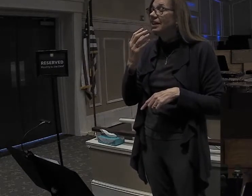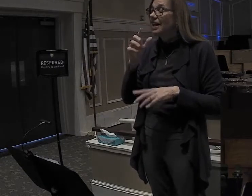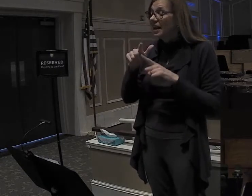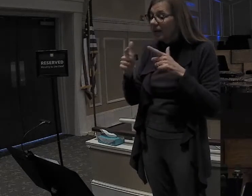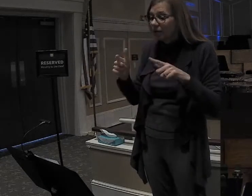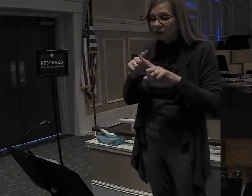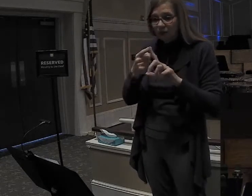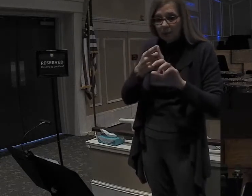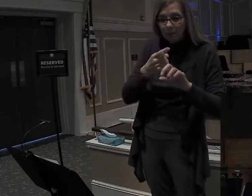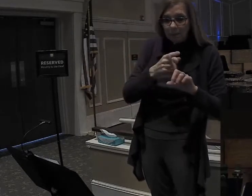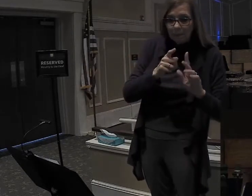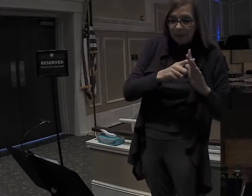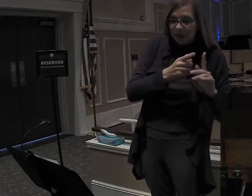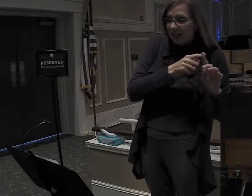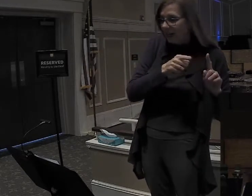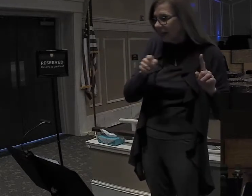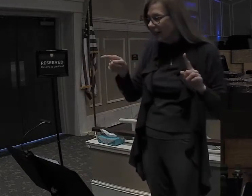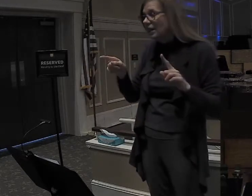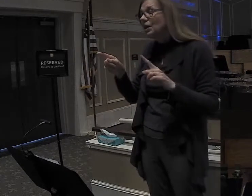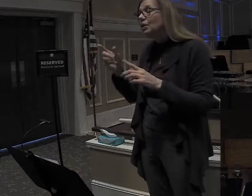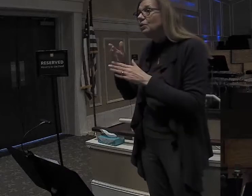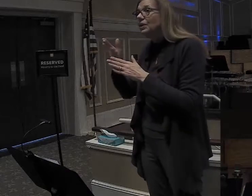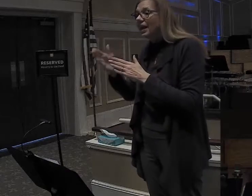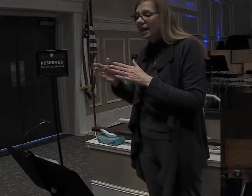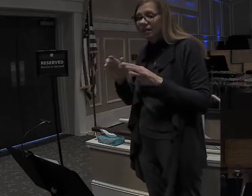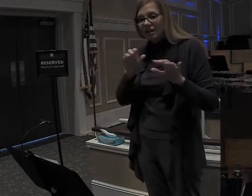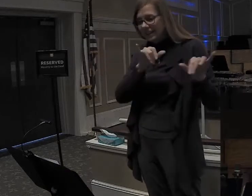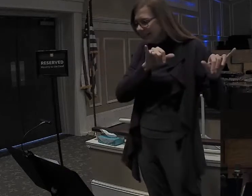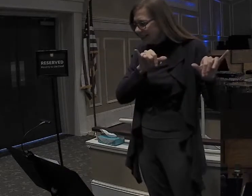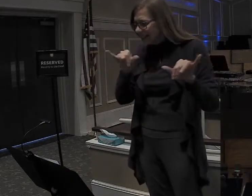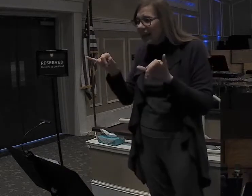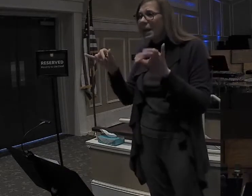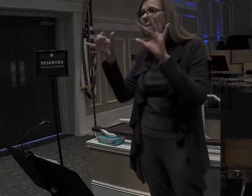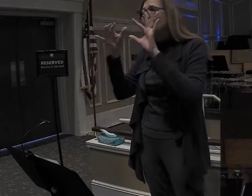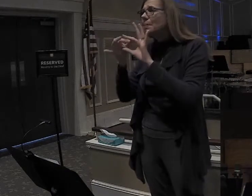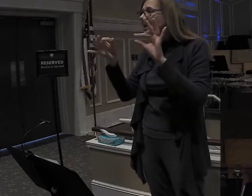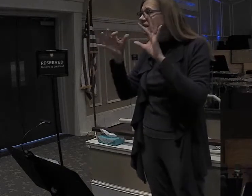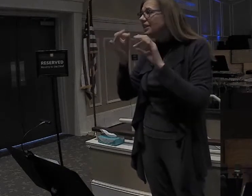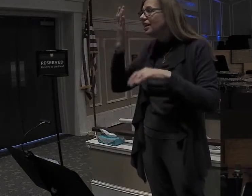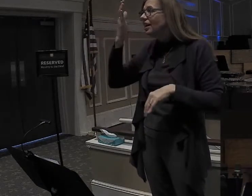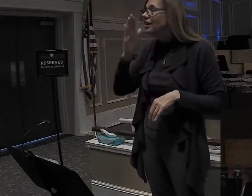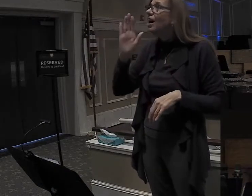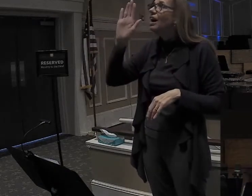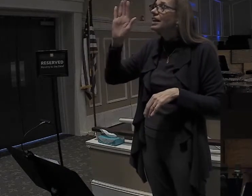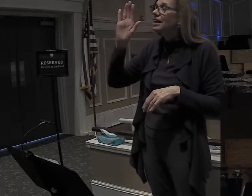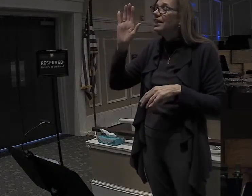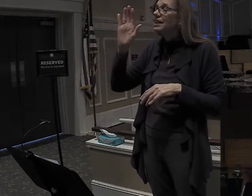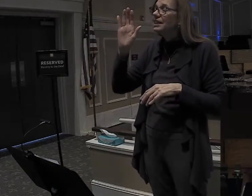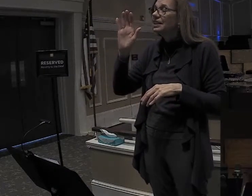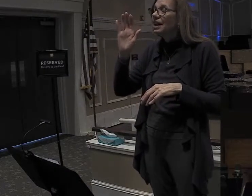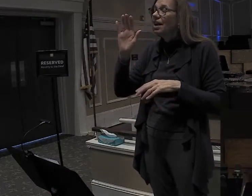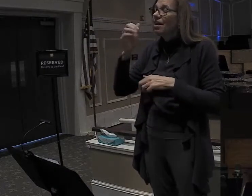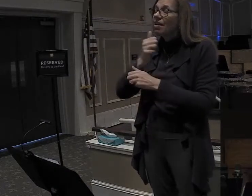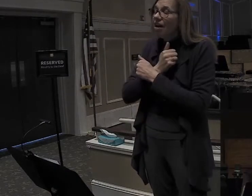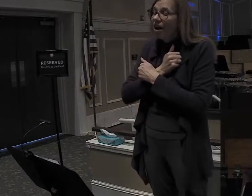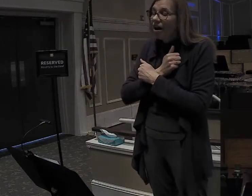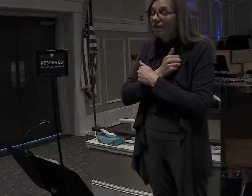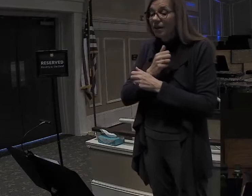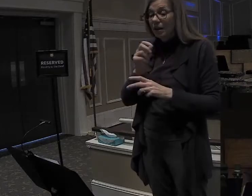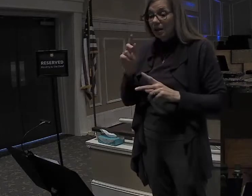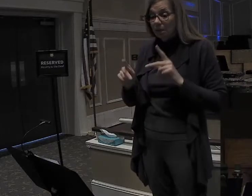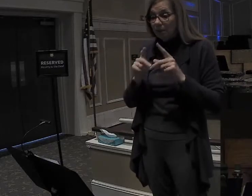from beginning to end, they are all saying the same thing. God's love, man's fallen rebellion, and